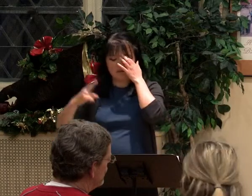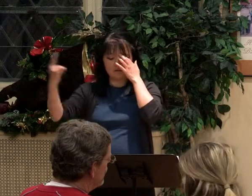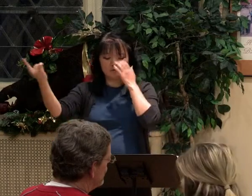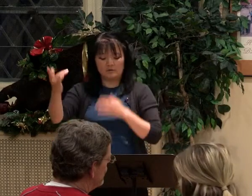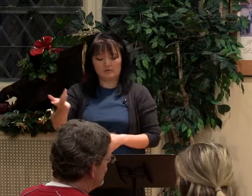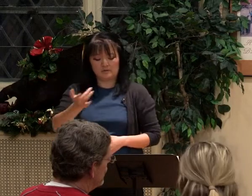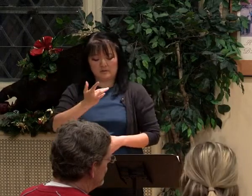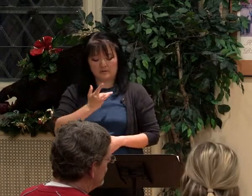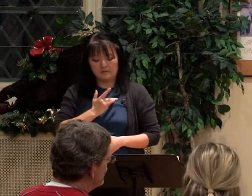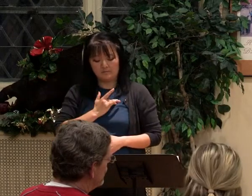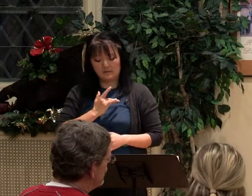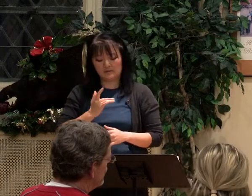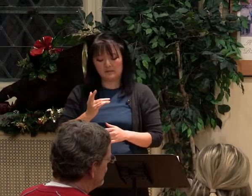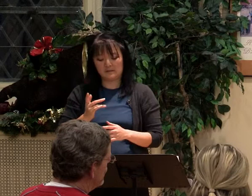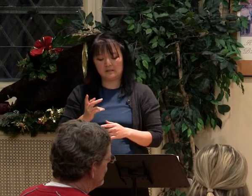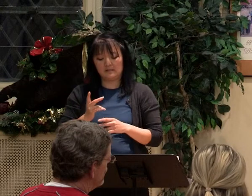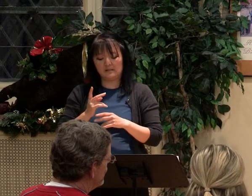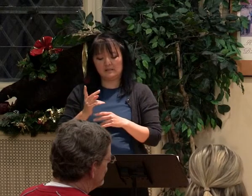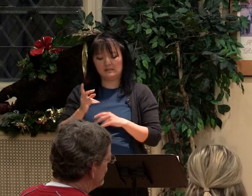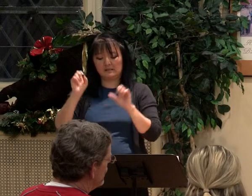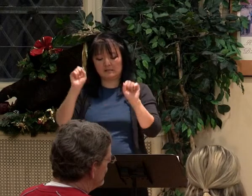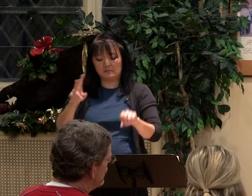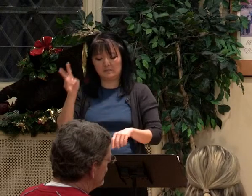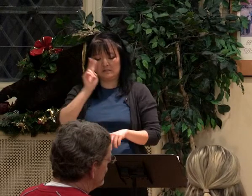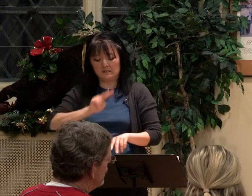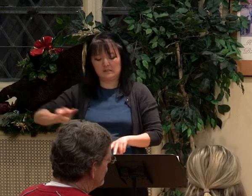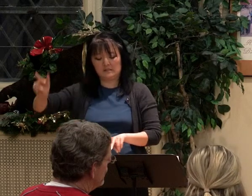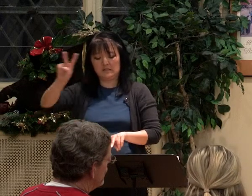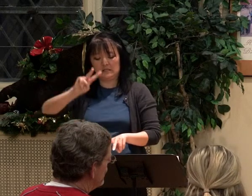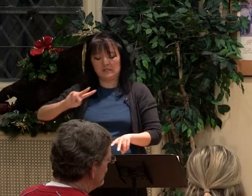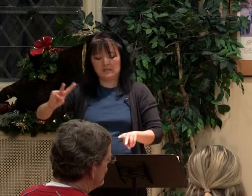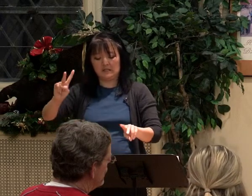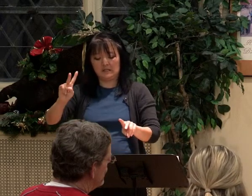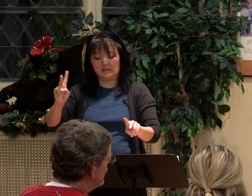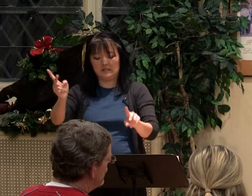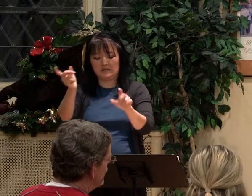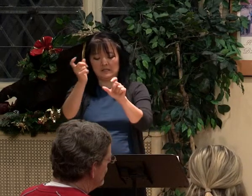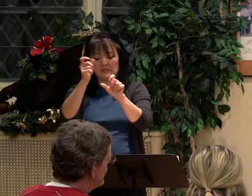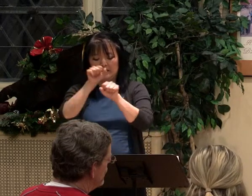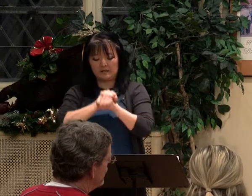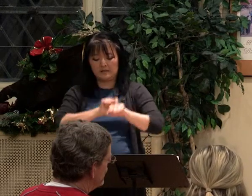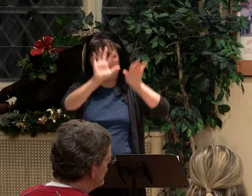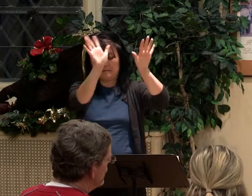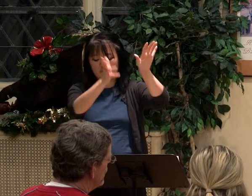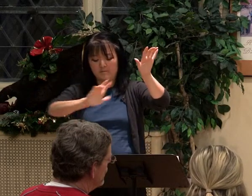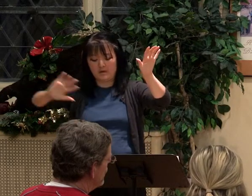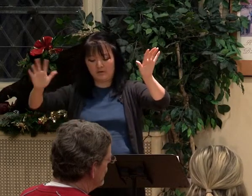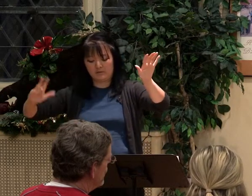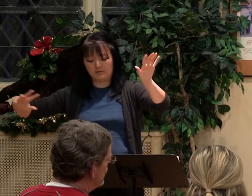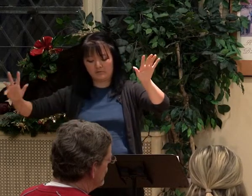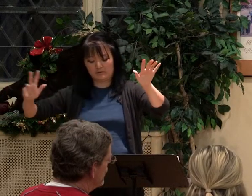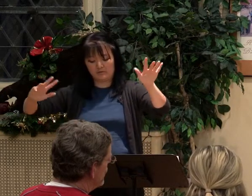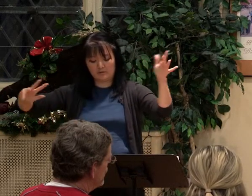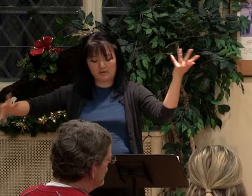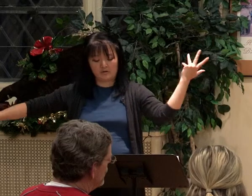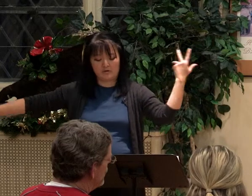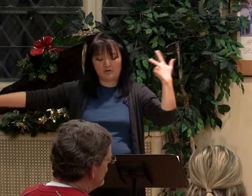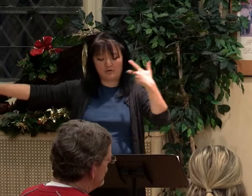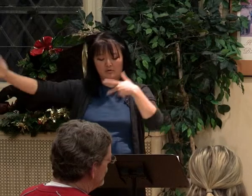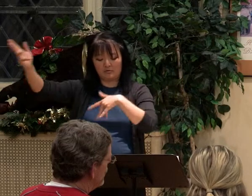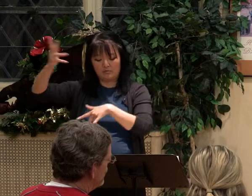in carefully molded mountains and dry rolling storms, and in gases with a tangible weight and a smell like thunder